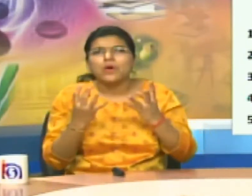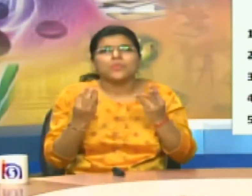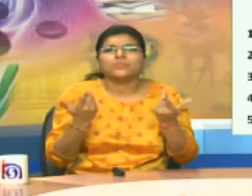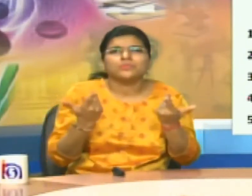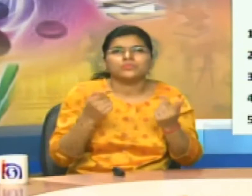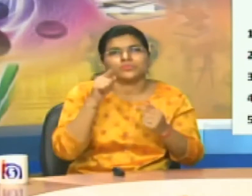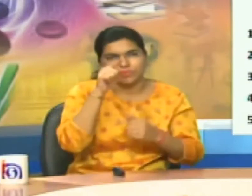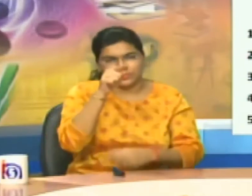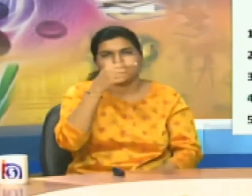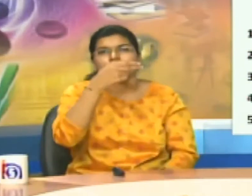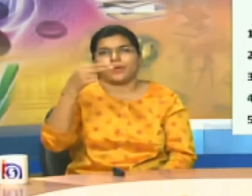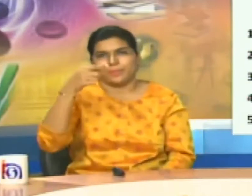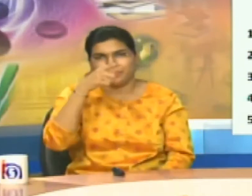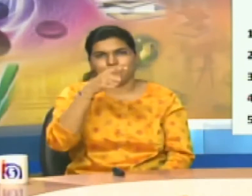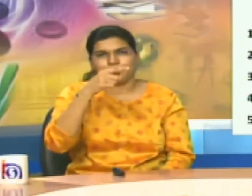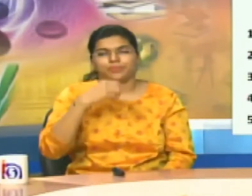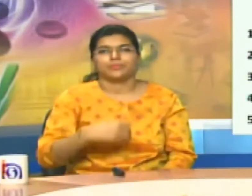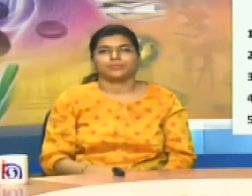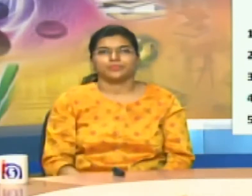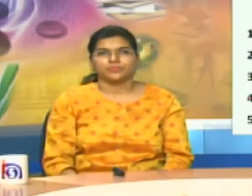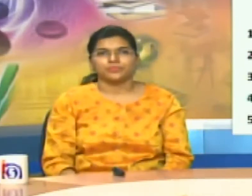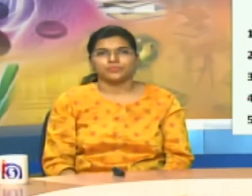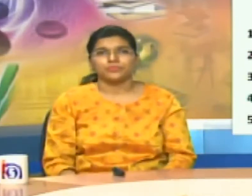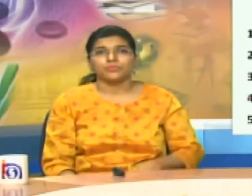like plus, minus, multiply, divide,